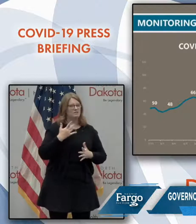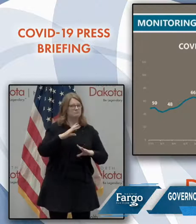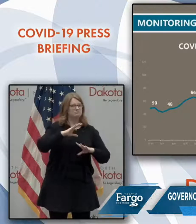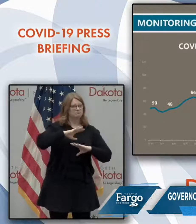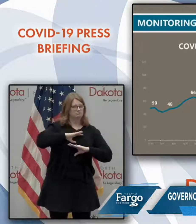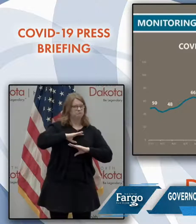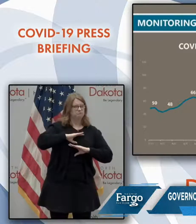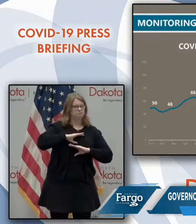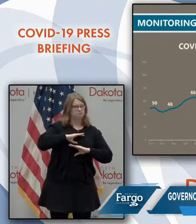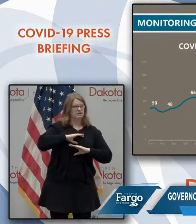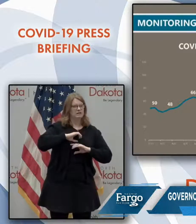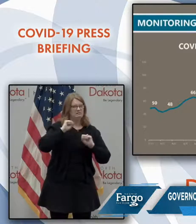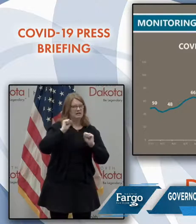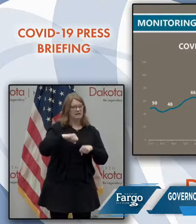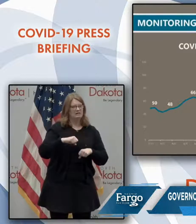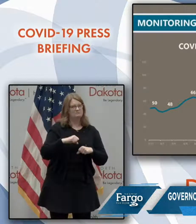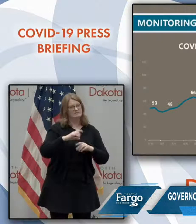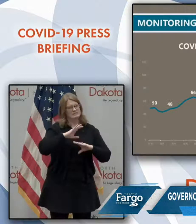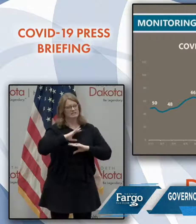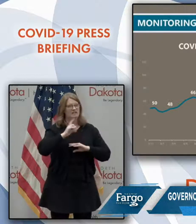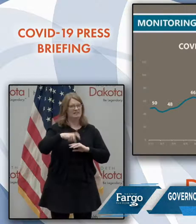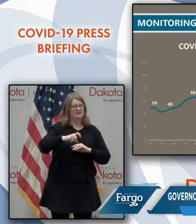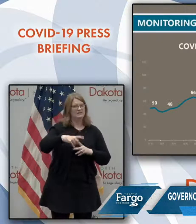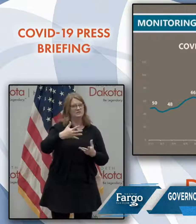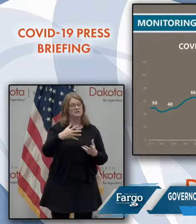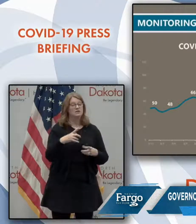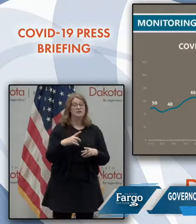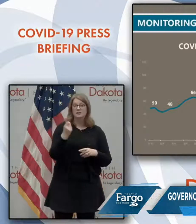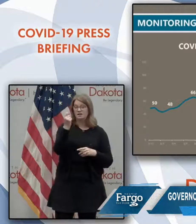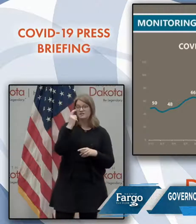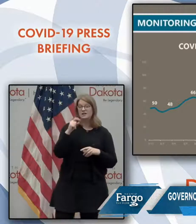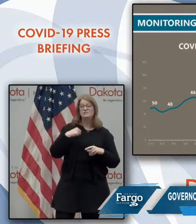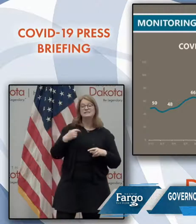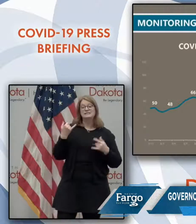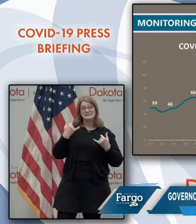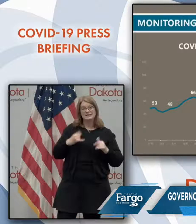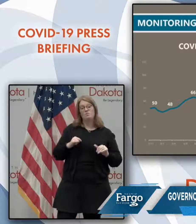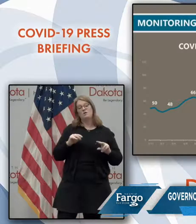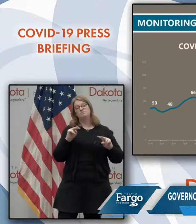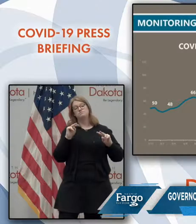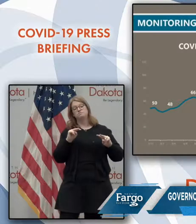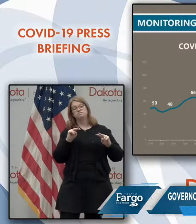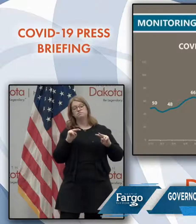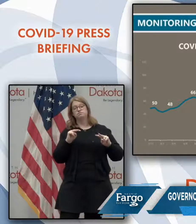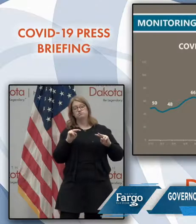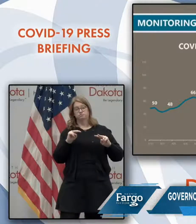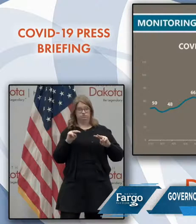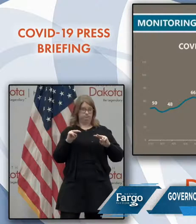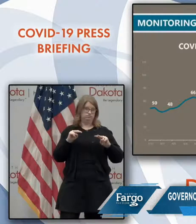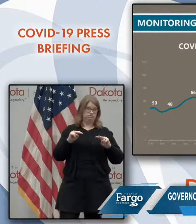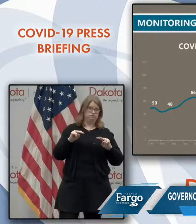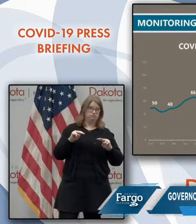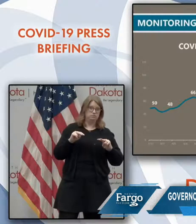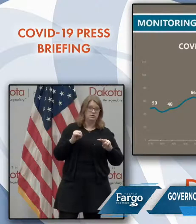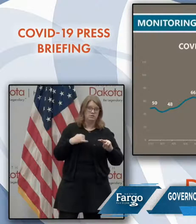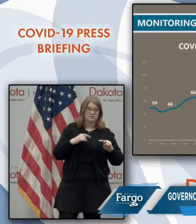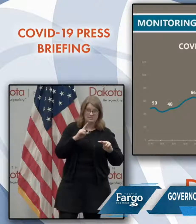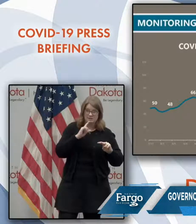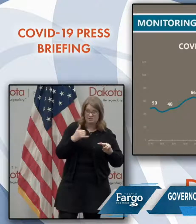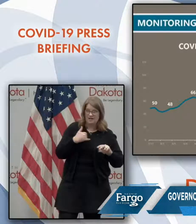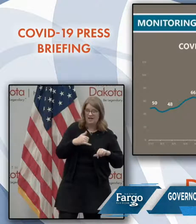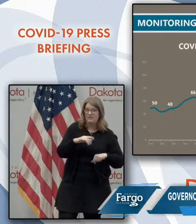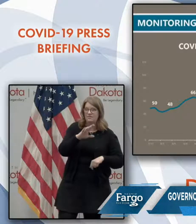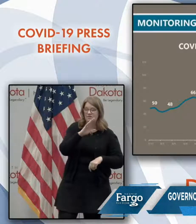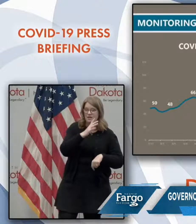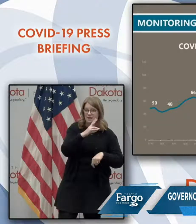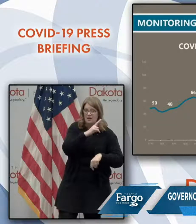communities and regions. But again, this is something we want to monitor closely to make sure that we can have the hospital